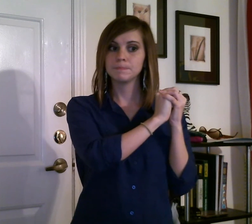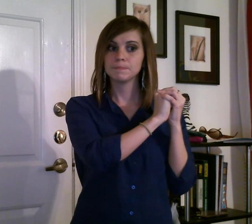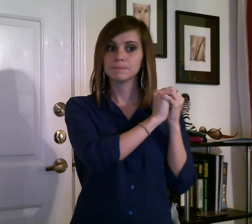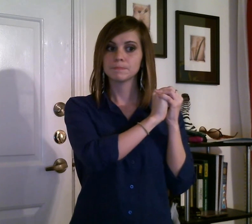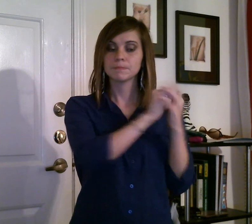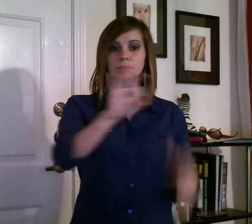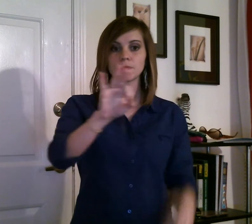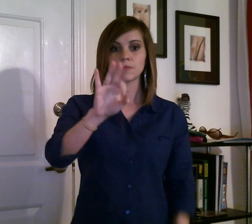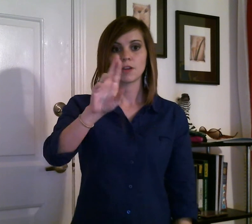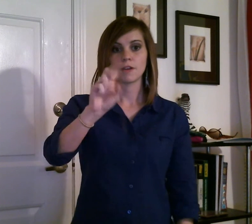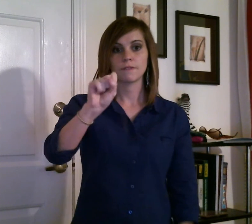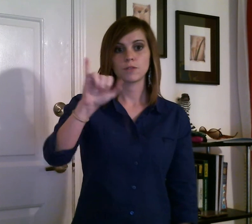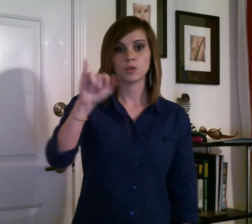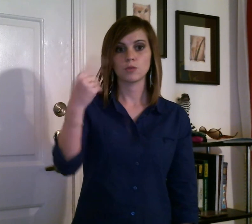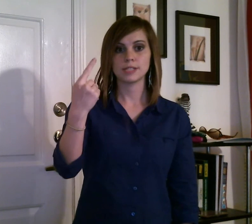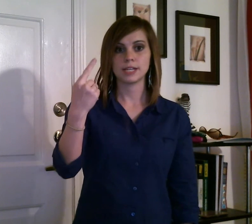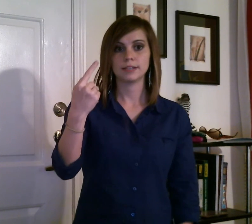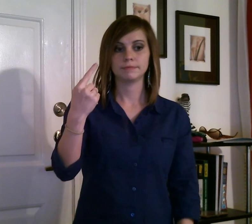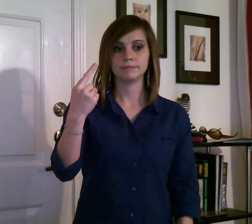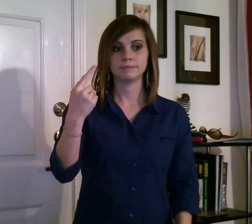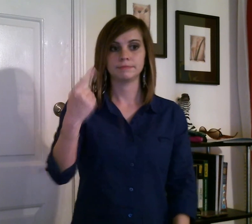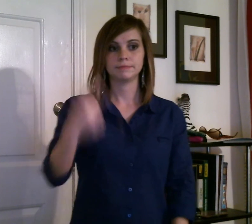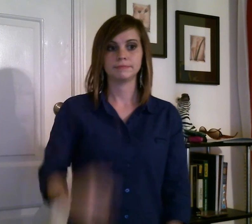occur. For fusion,